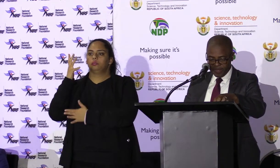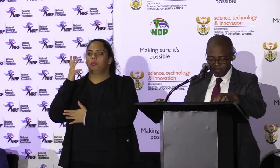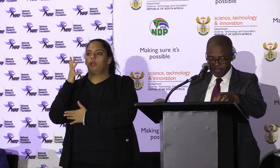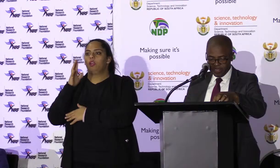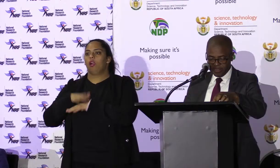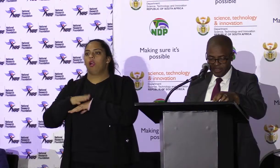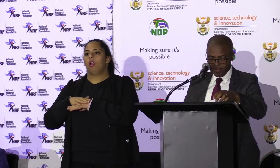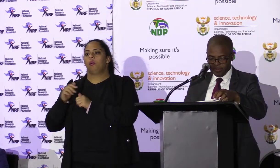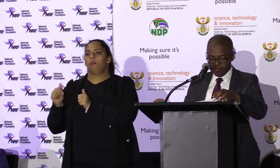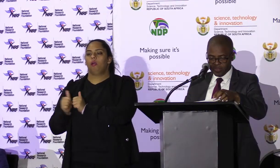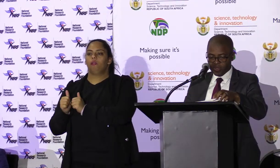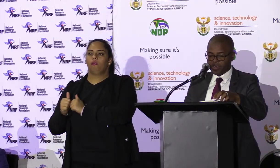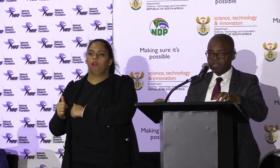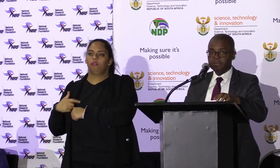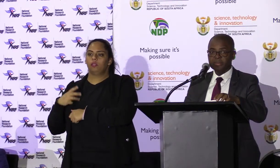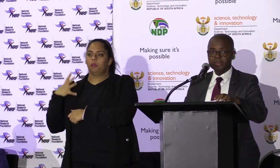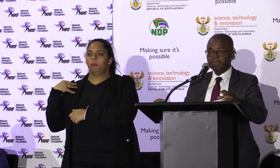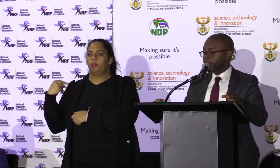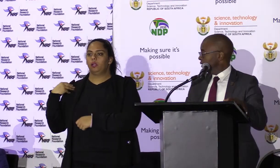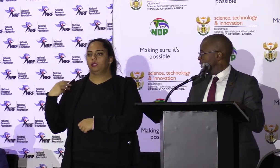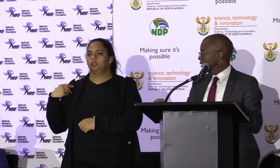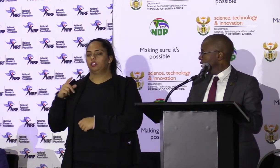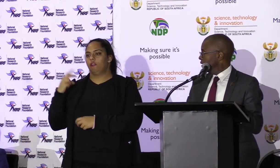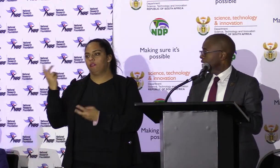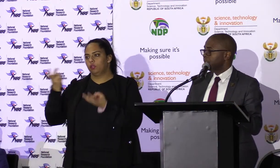of the Minister of Tourism.